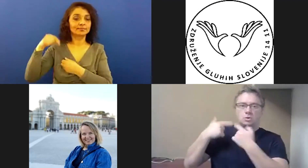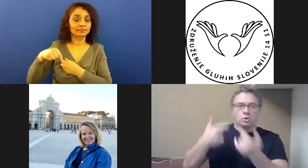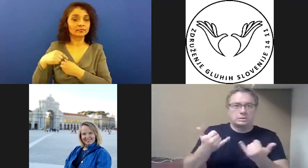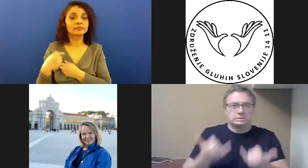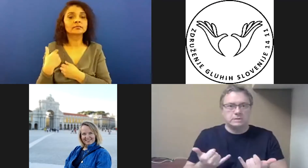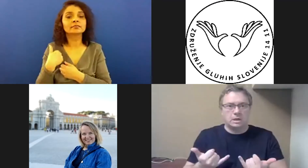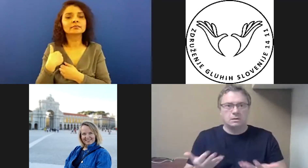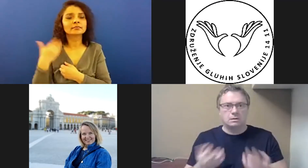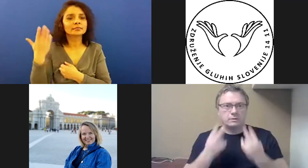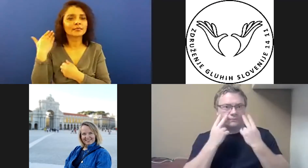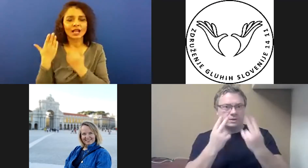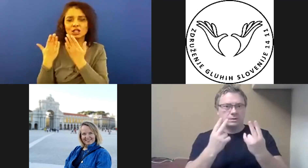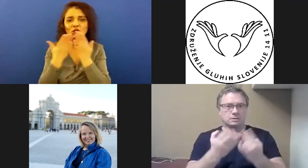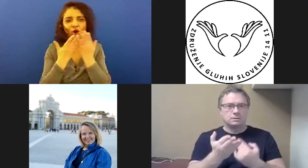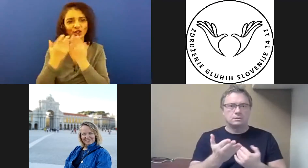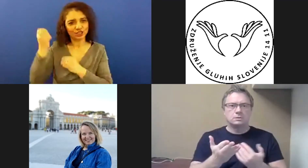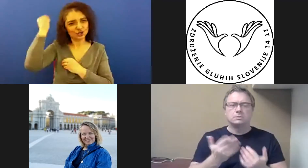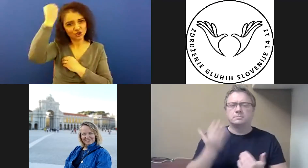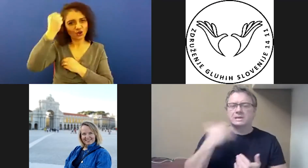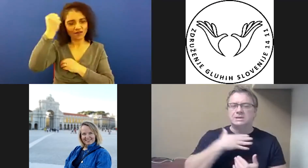Looking back at my own life,